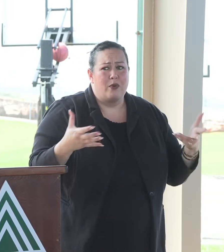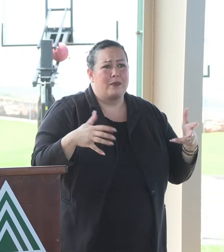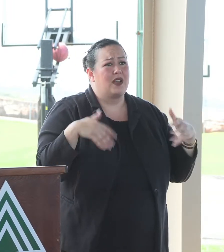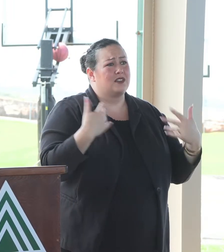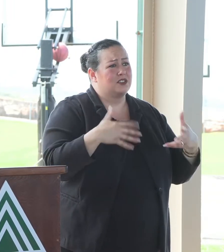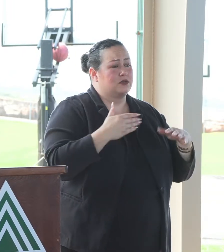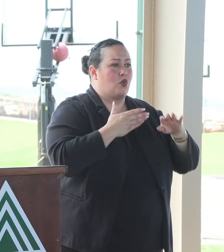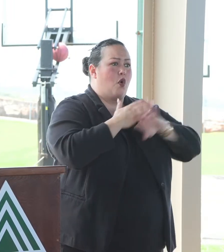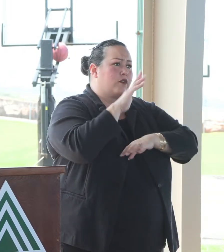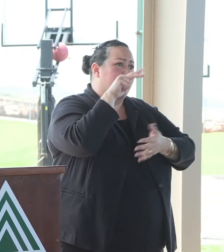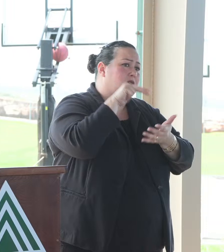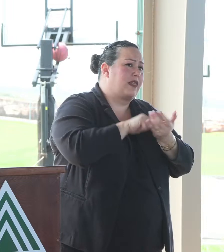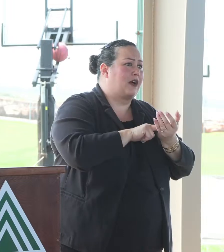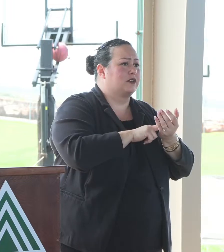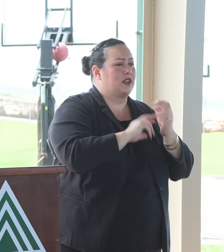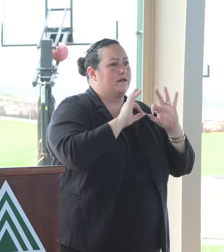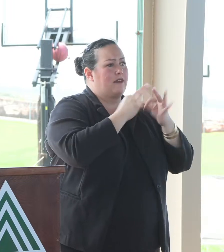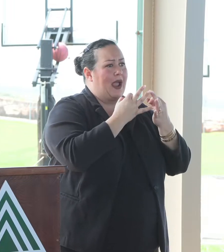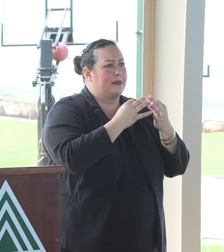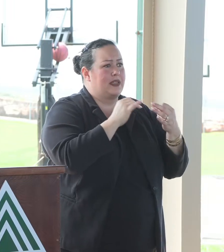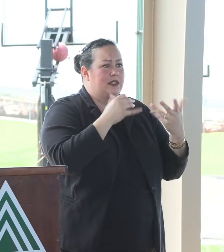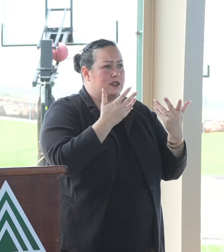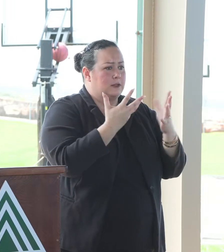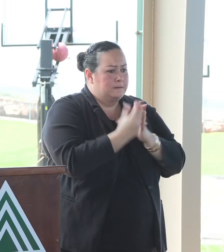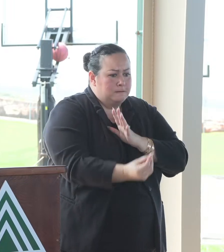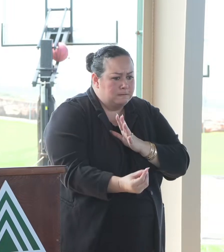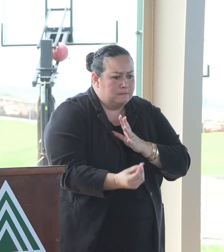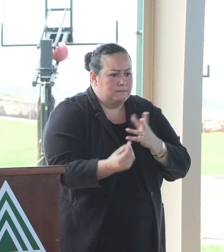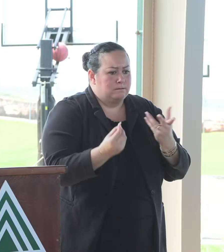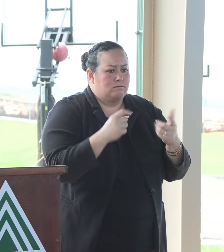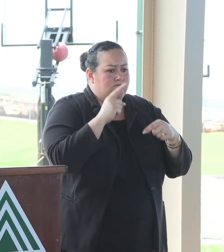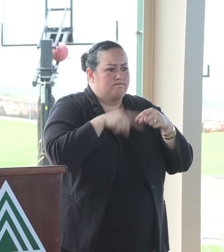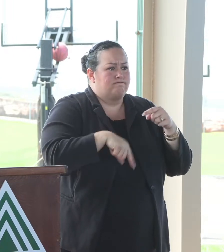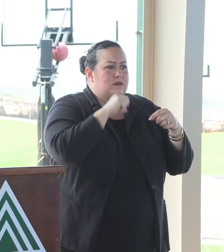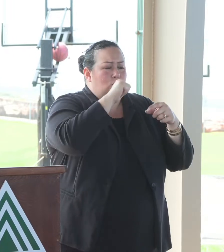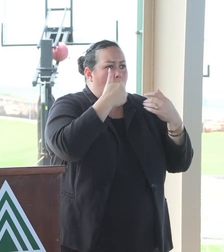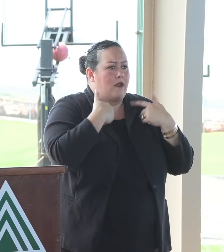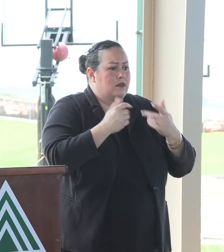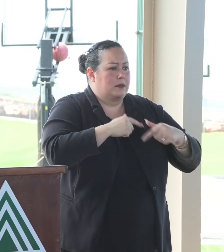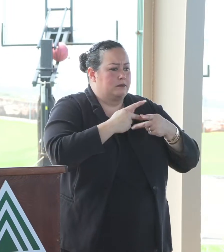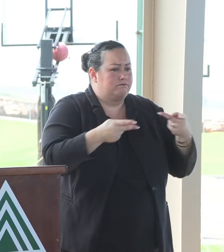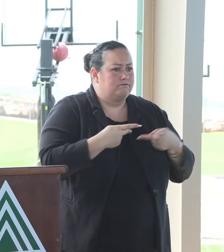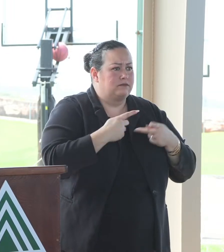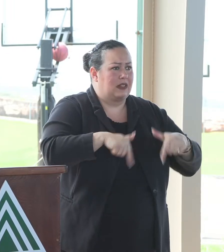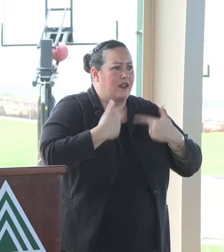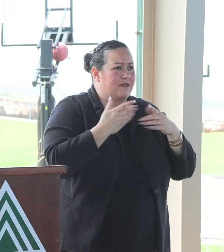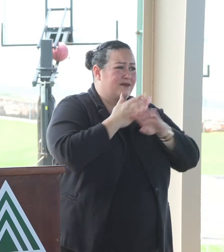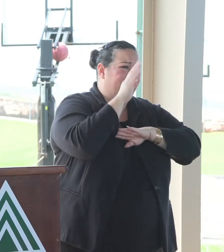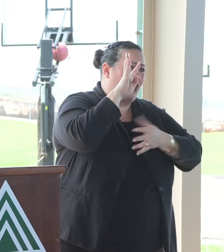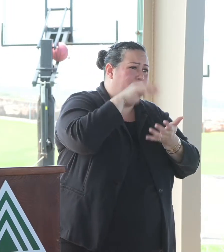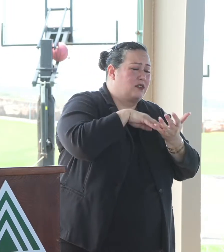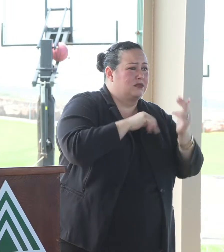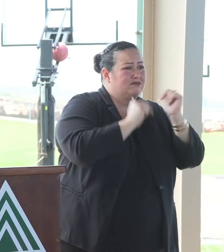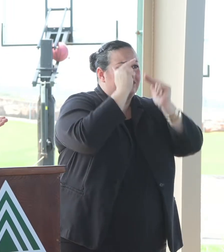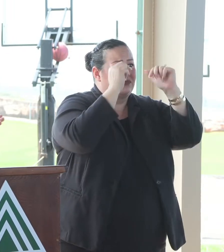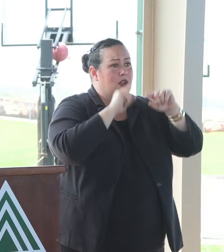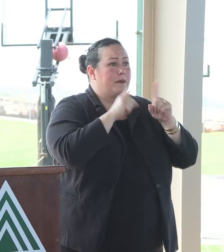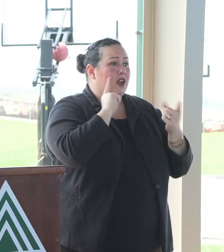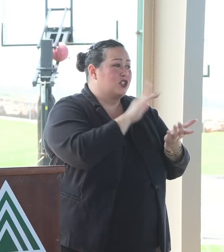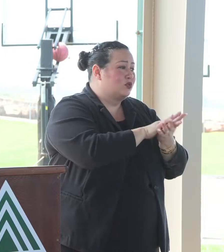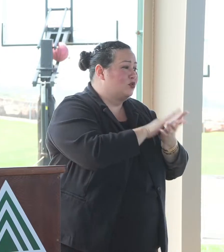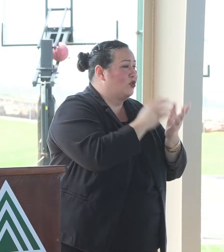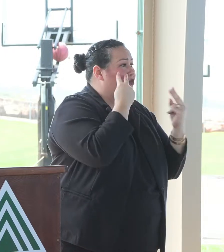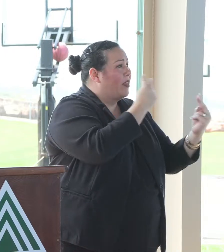over 3,000 families were displaced. We know that over 4,000 buildings were destroyed. But when a school goes down, a school with